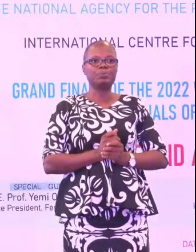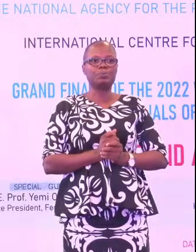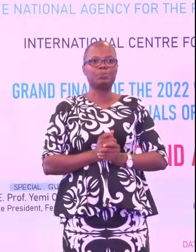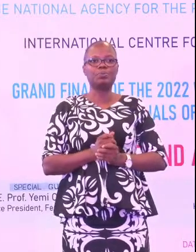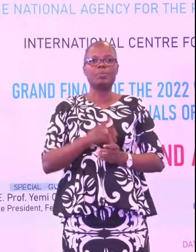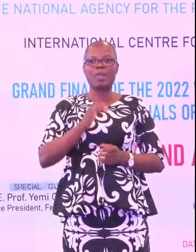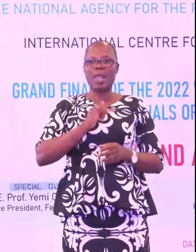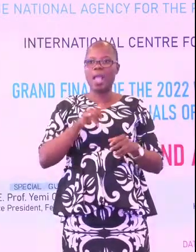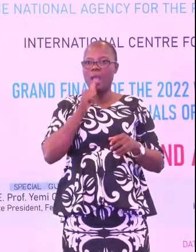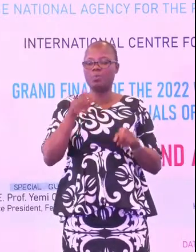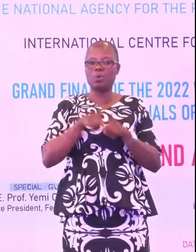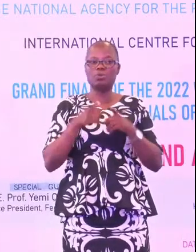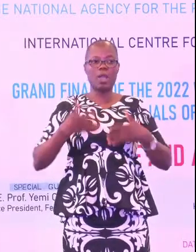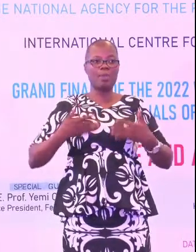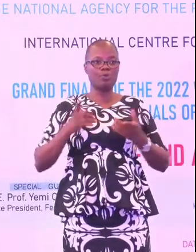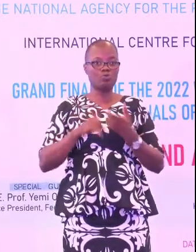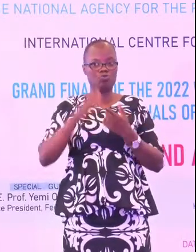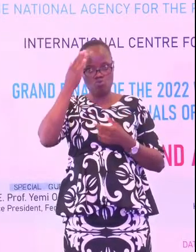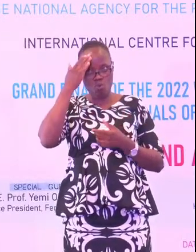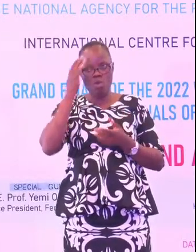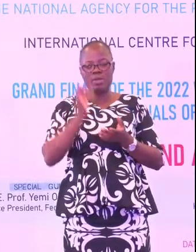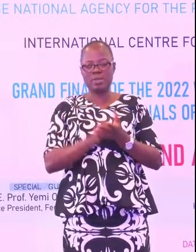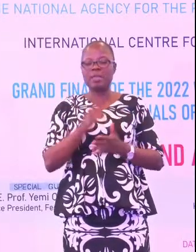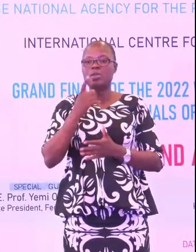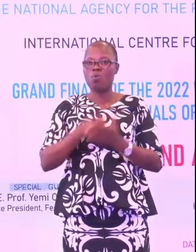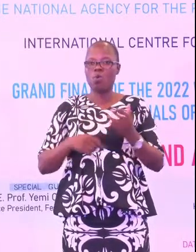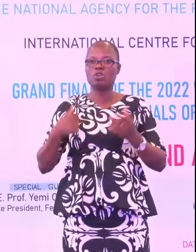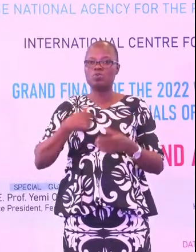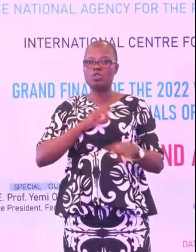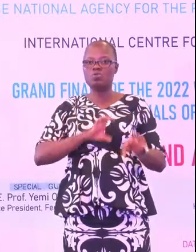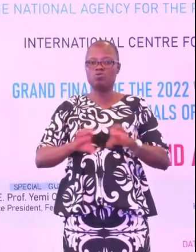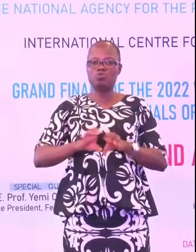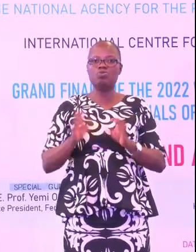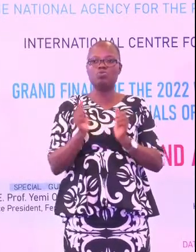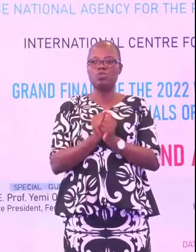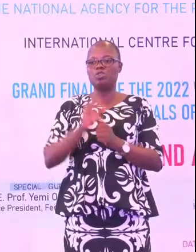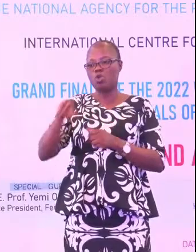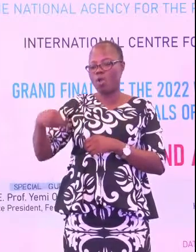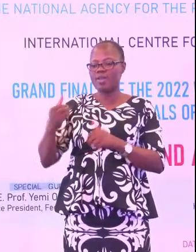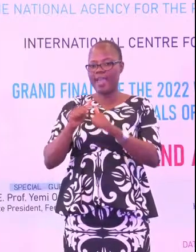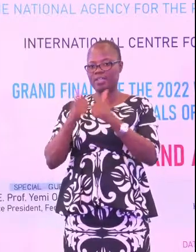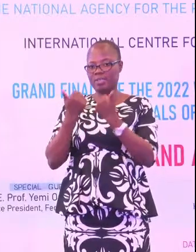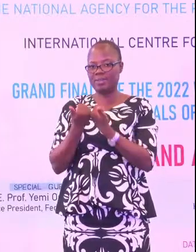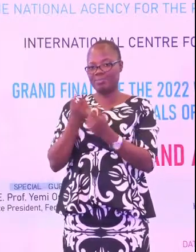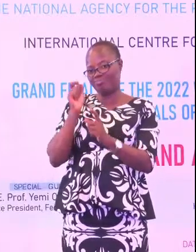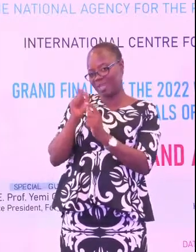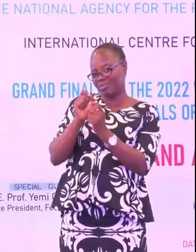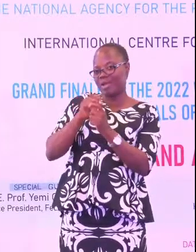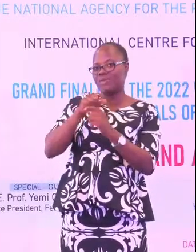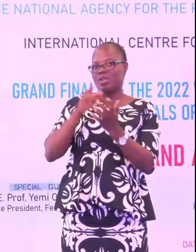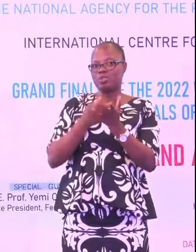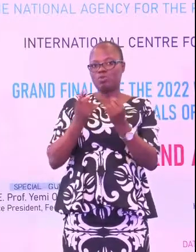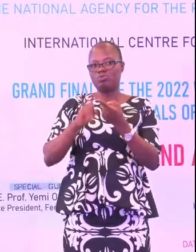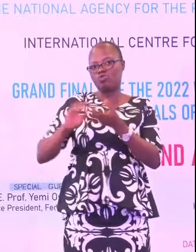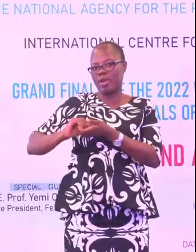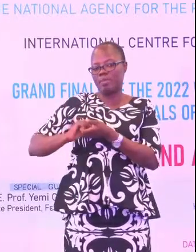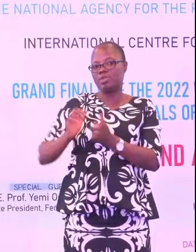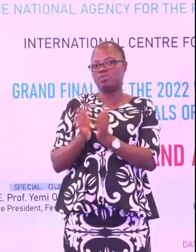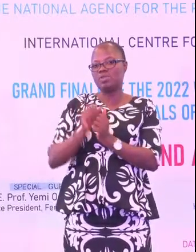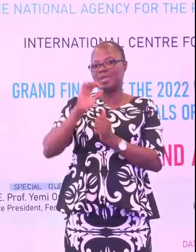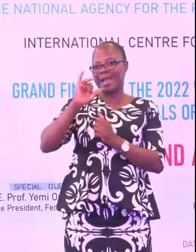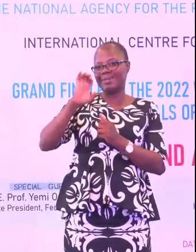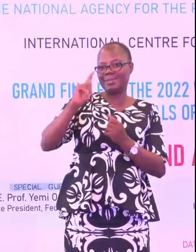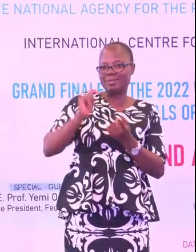I'm also delighted to note that what we do with other agencies, particularly when it comes to collaboration in